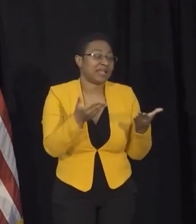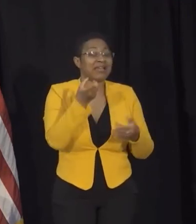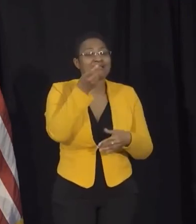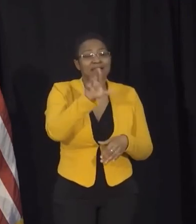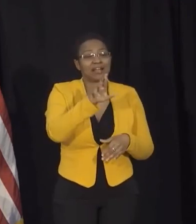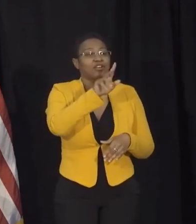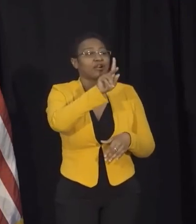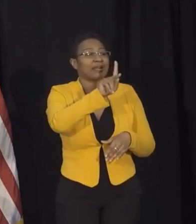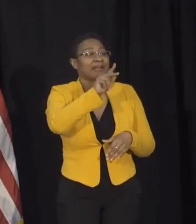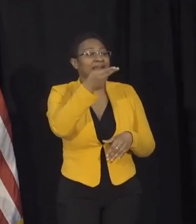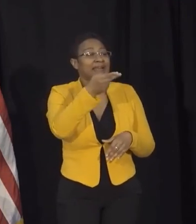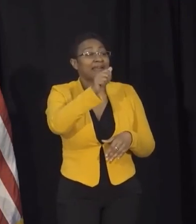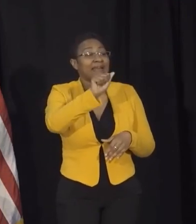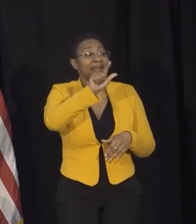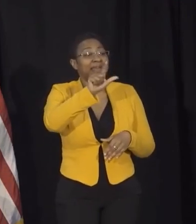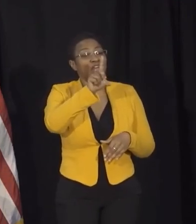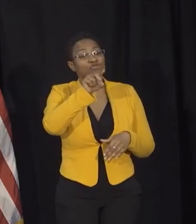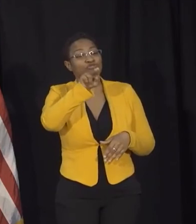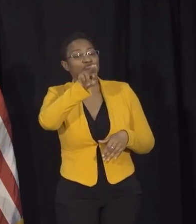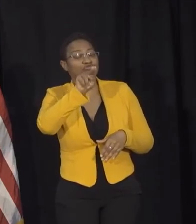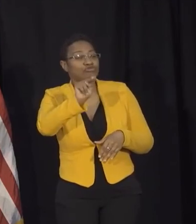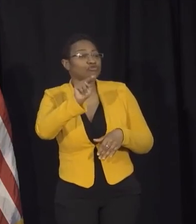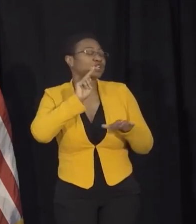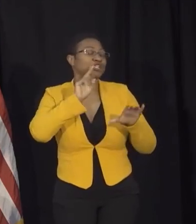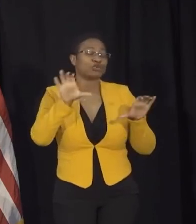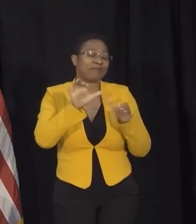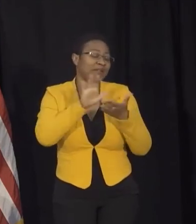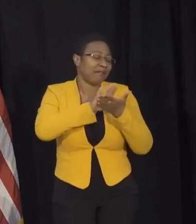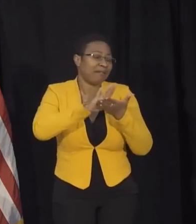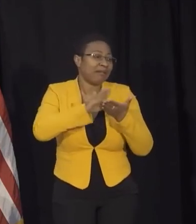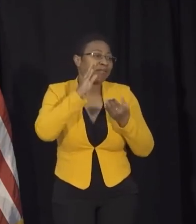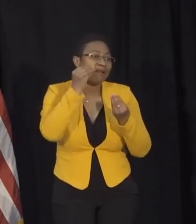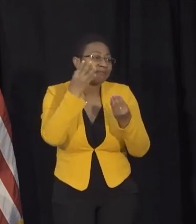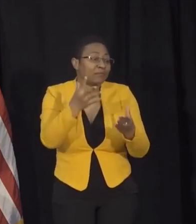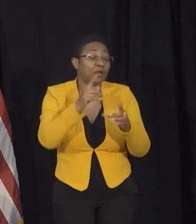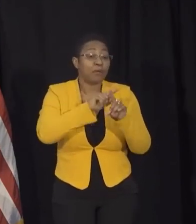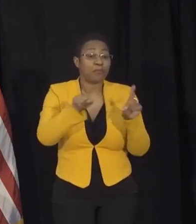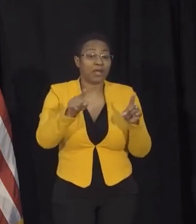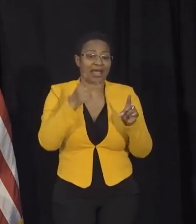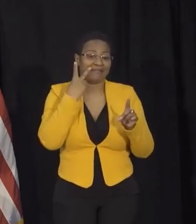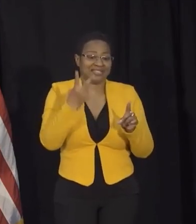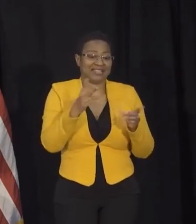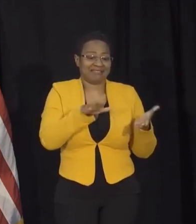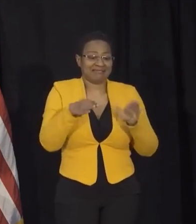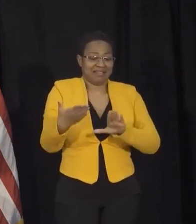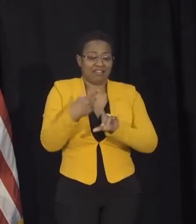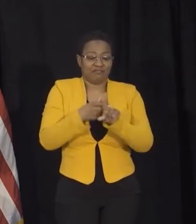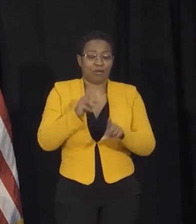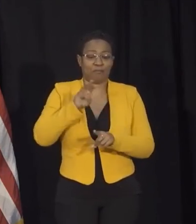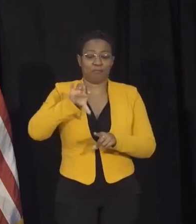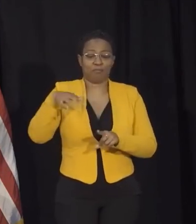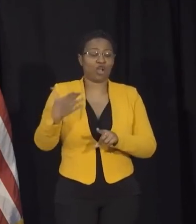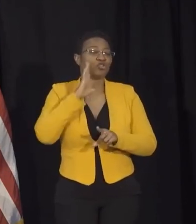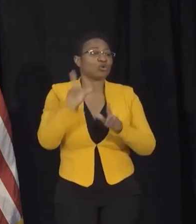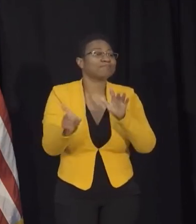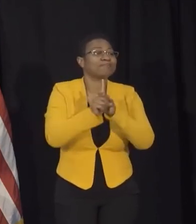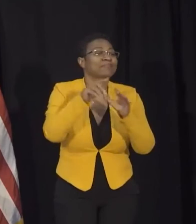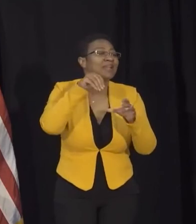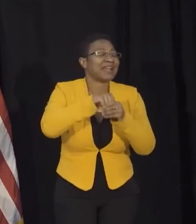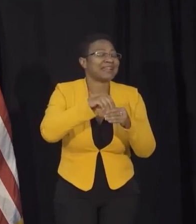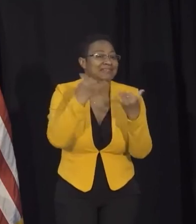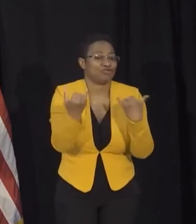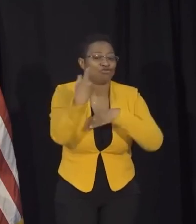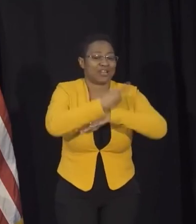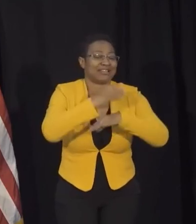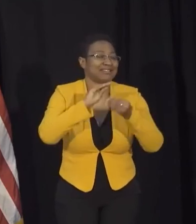Khaldun is doing everything she can to clean up the data. But I saw today we reported a dozen deaths from March that are going to show up in today's numbers.